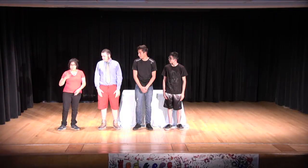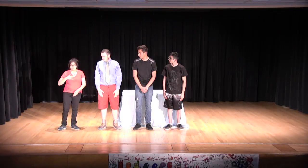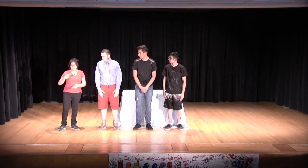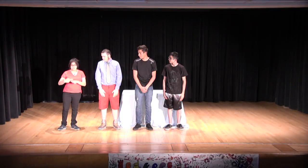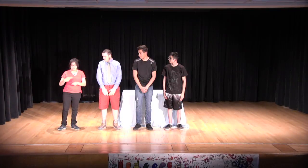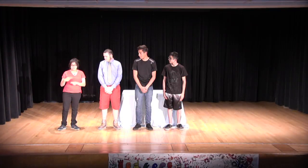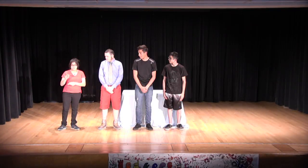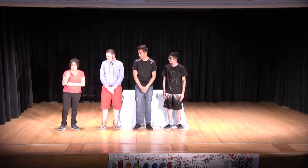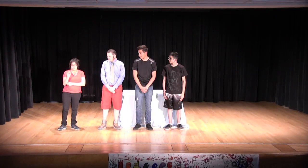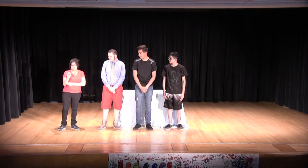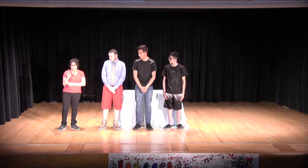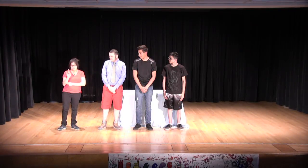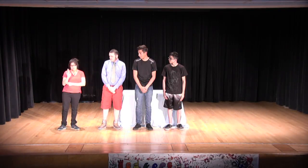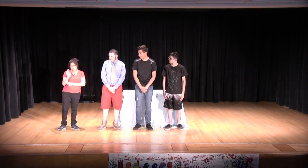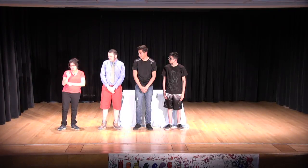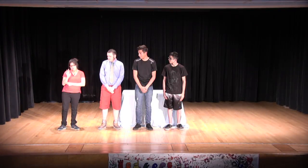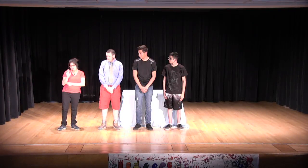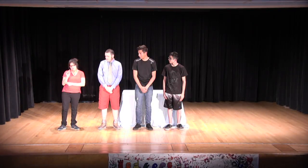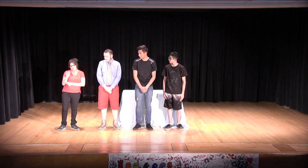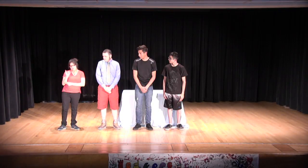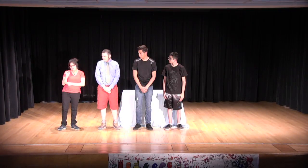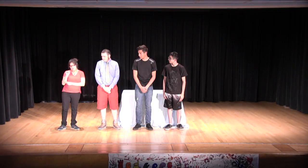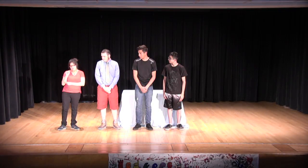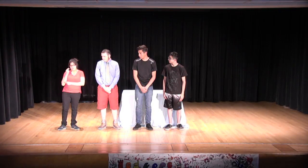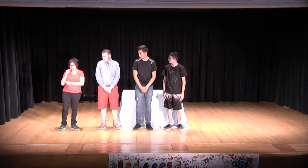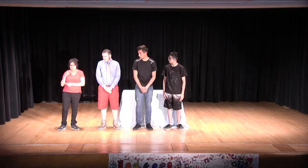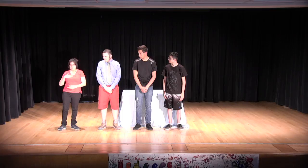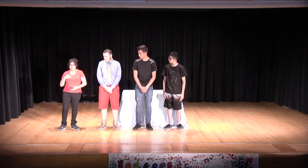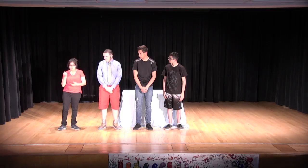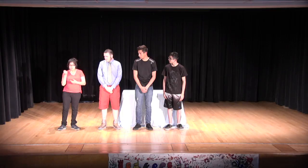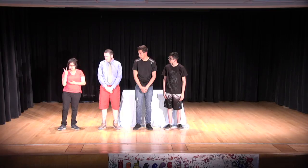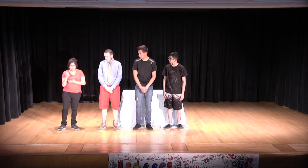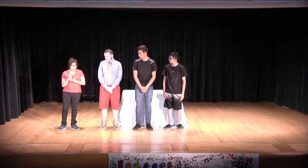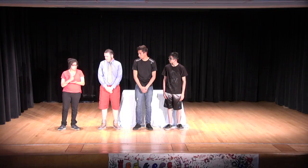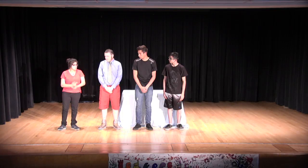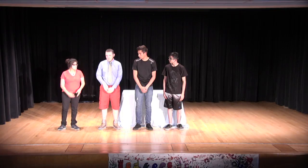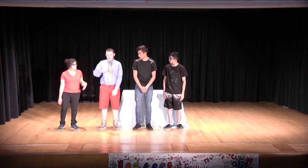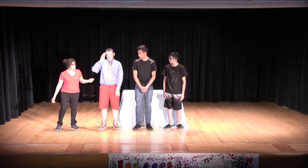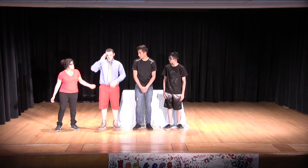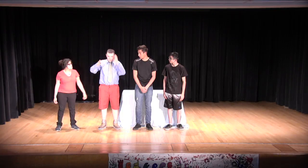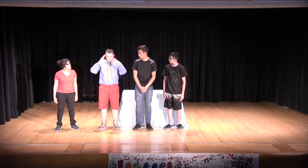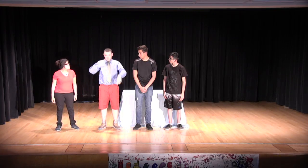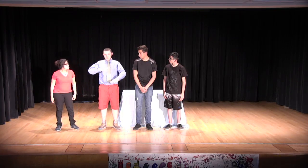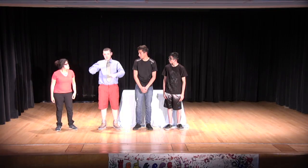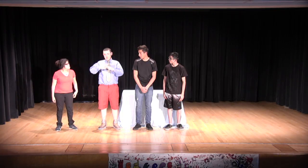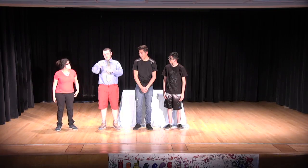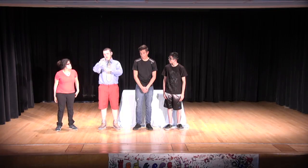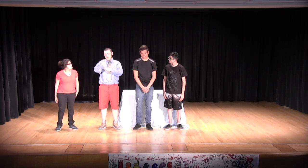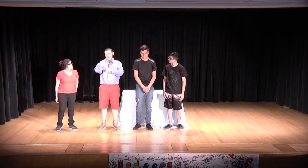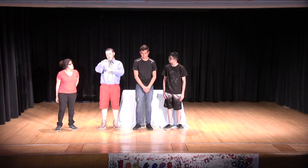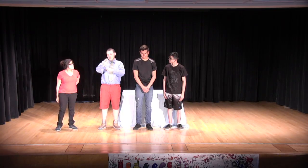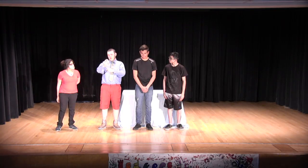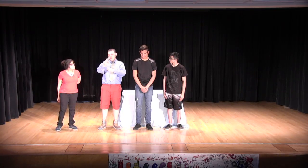Hi, I'm Norbertina. I'm in 12th grade. Hello, I'm